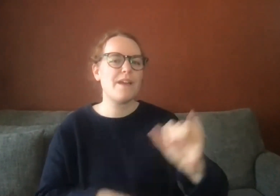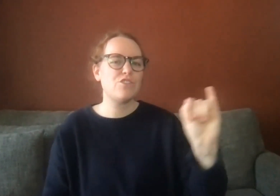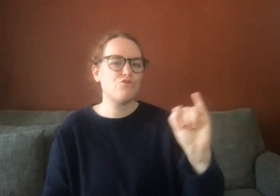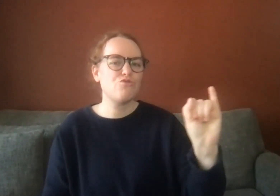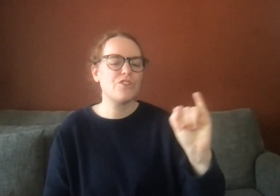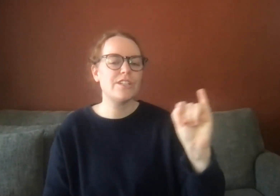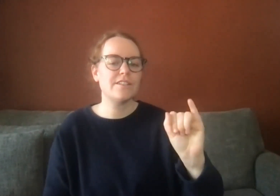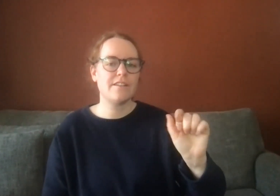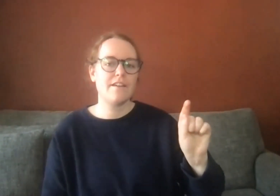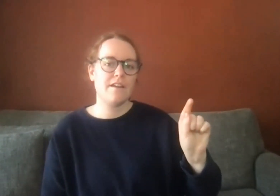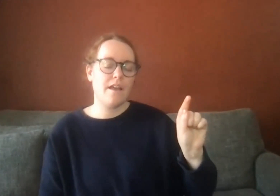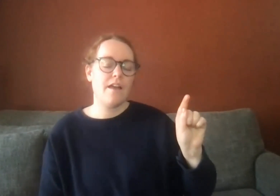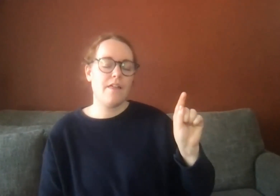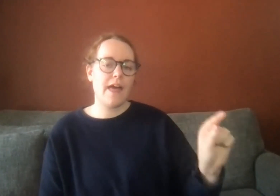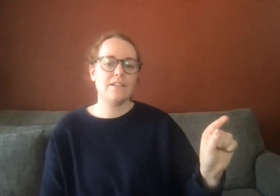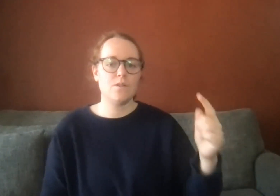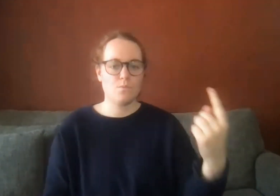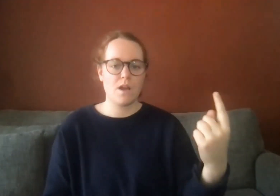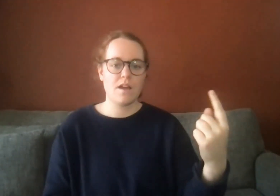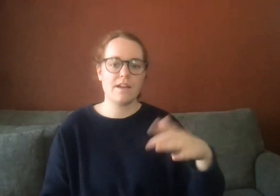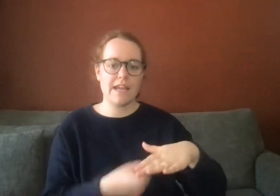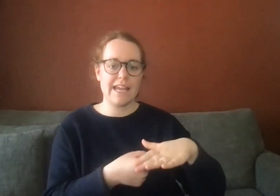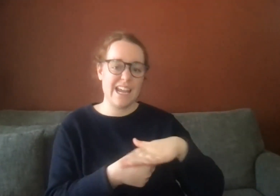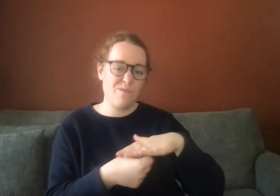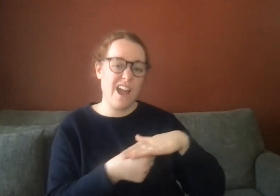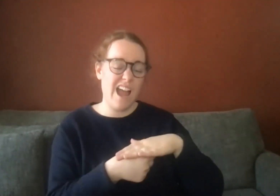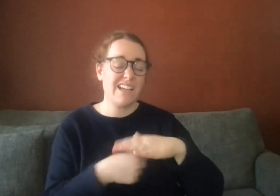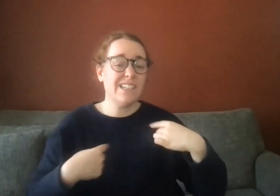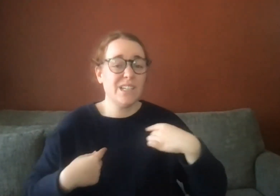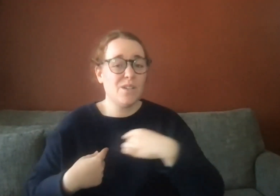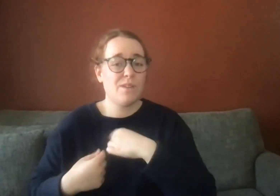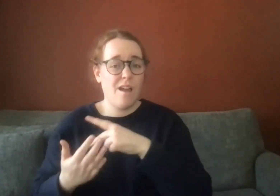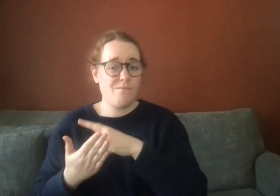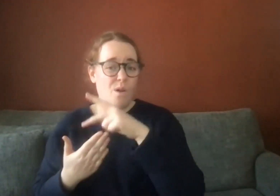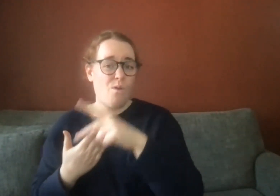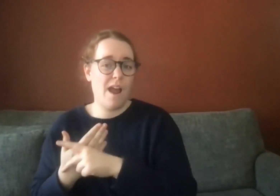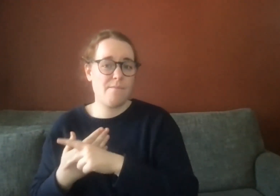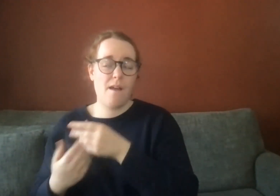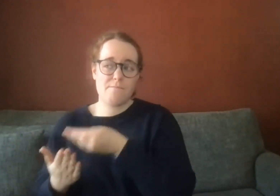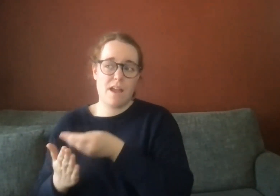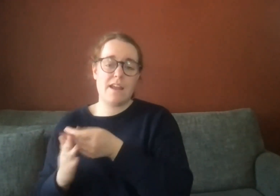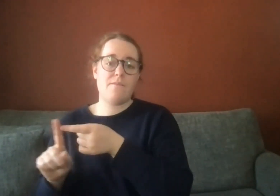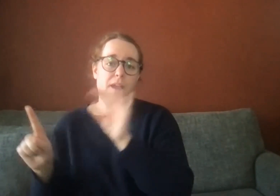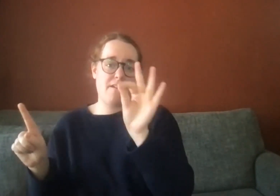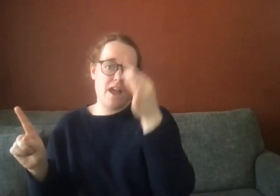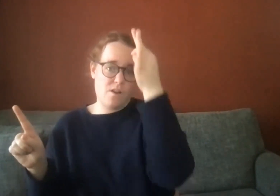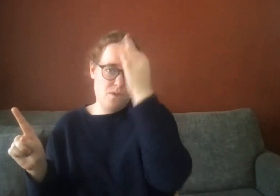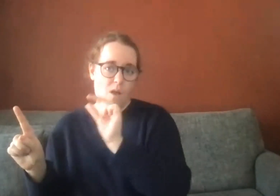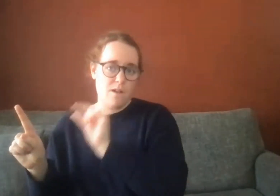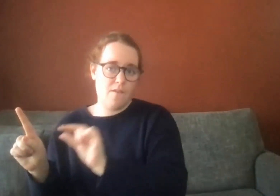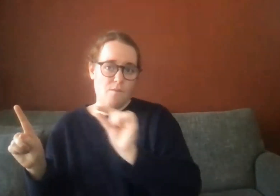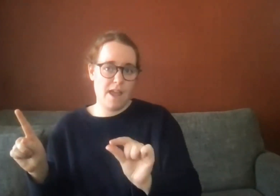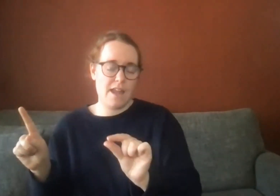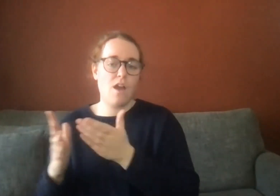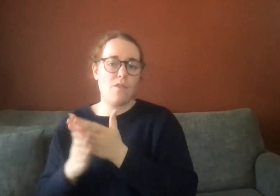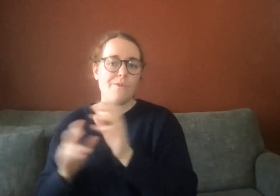is one of the areas that, because we are a program funded by the federal government through the Opportunities